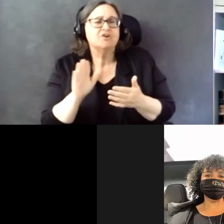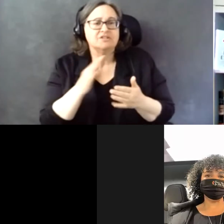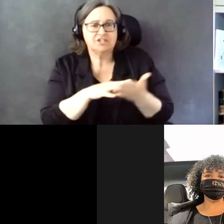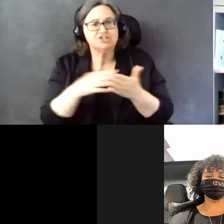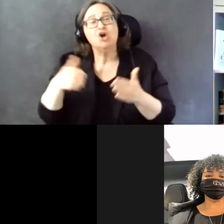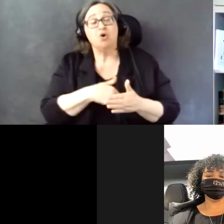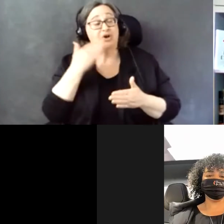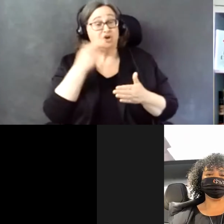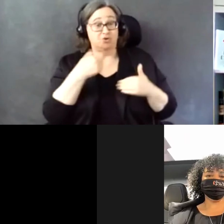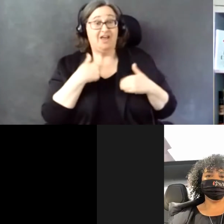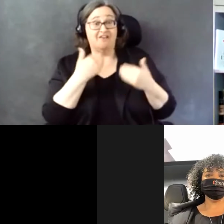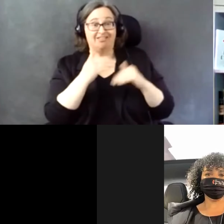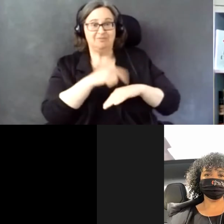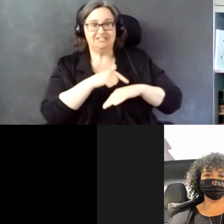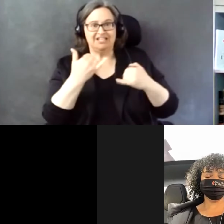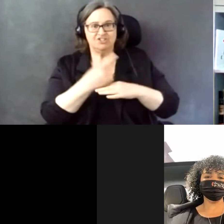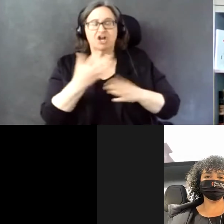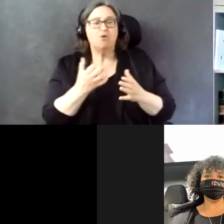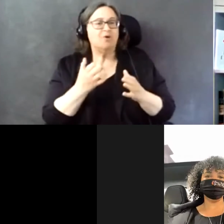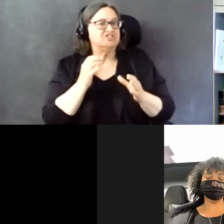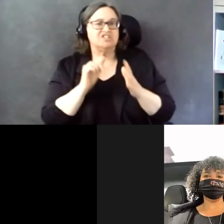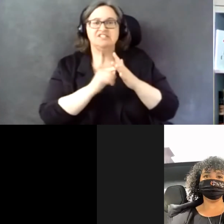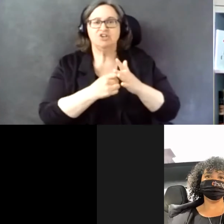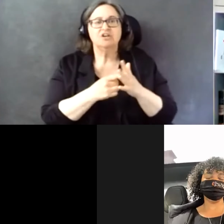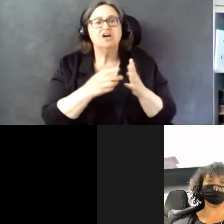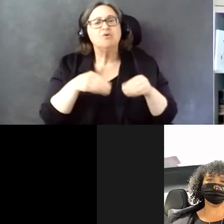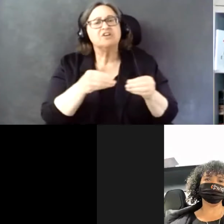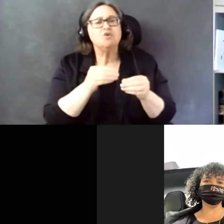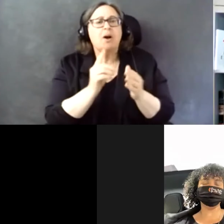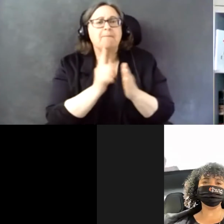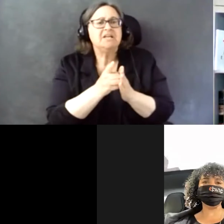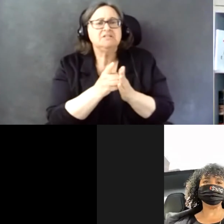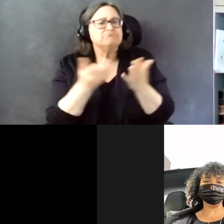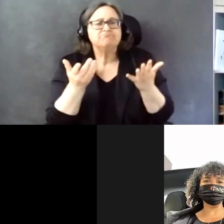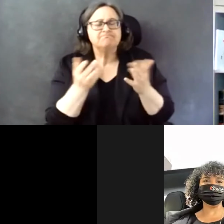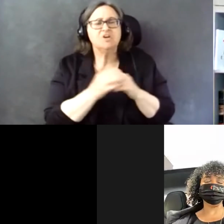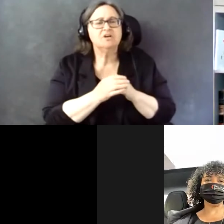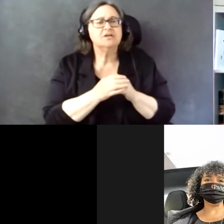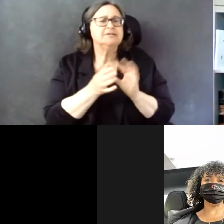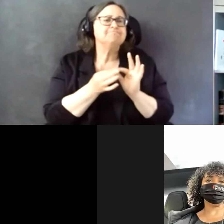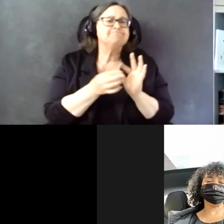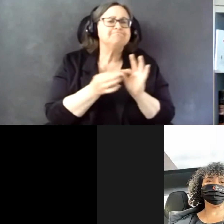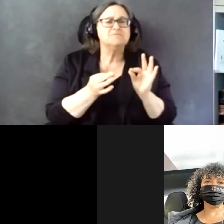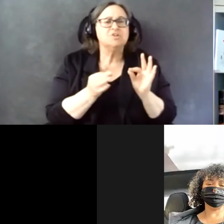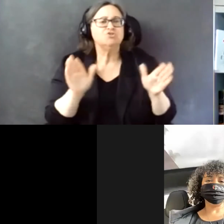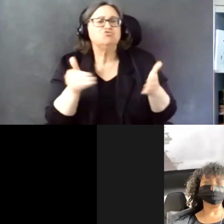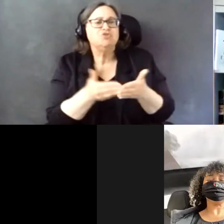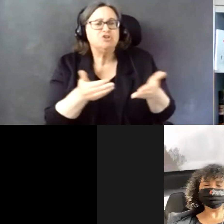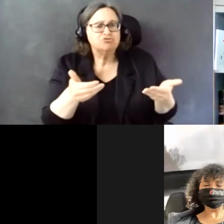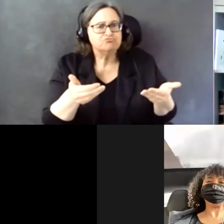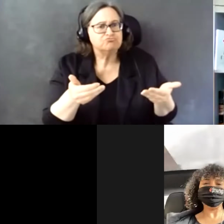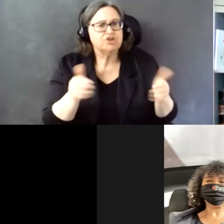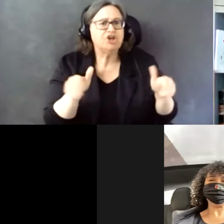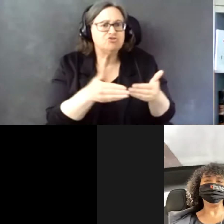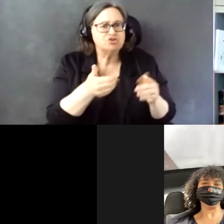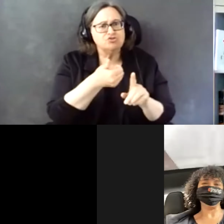limited time today so i just want to jump right into it i want to give you a minute or so uh just to uh reintroduce yourself or introduce